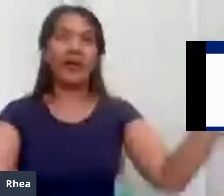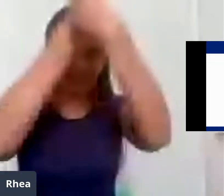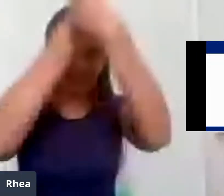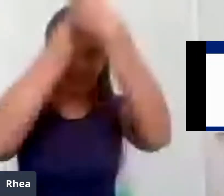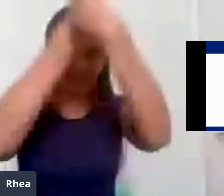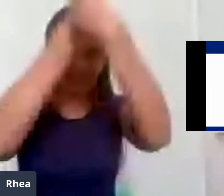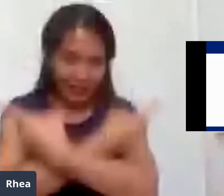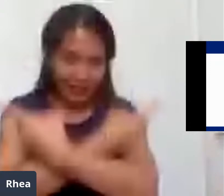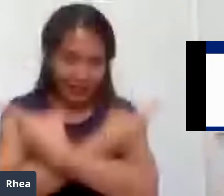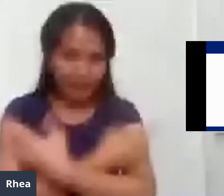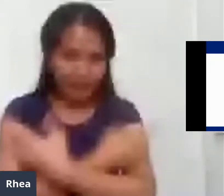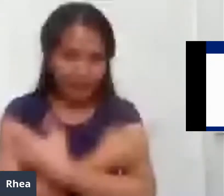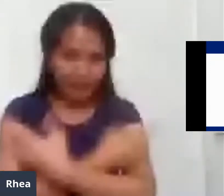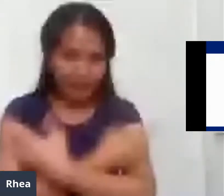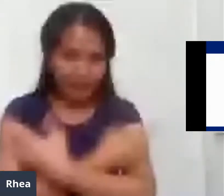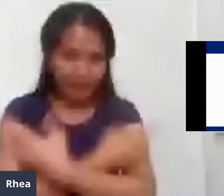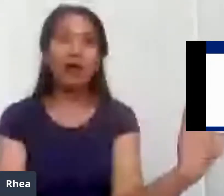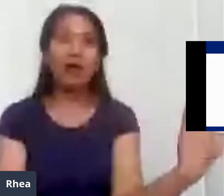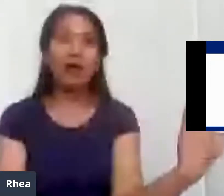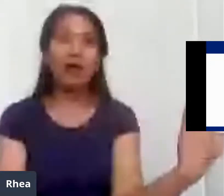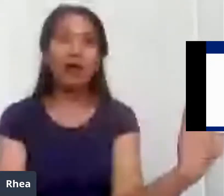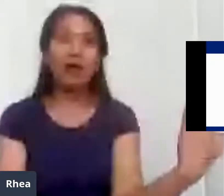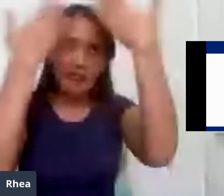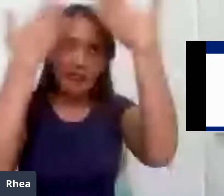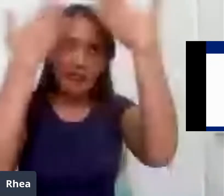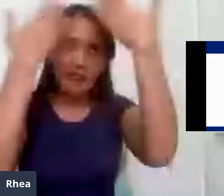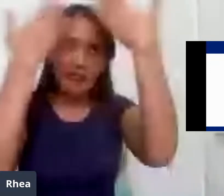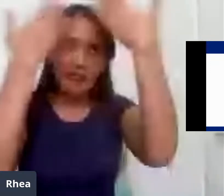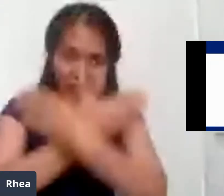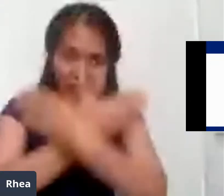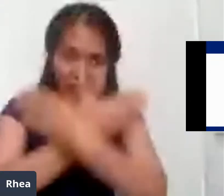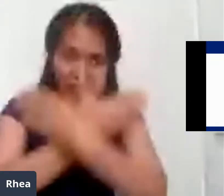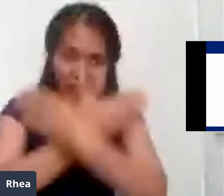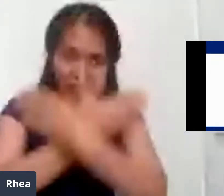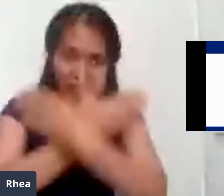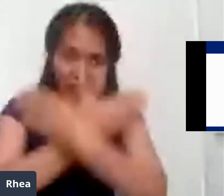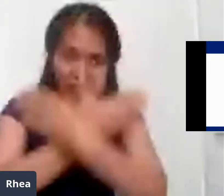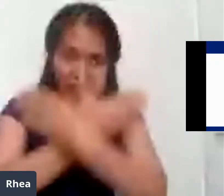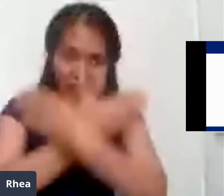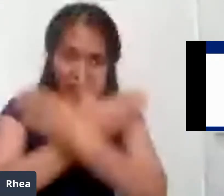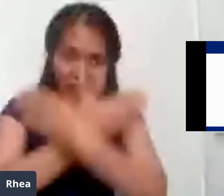dark, madilim. Pwede naka-open pa, madilim, dark.